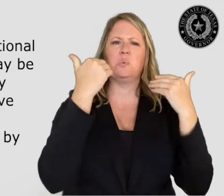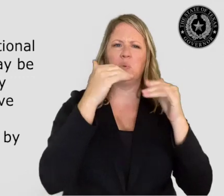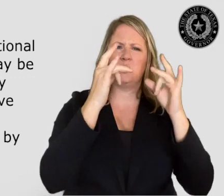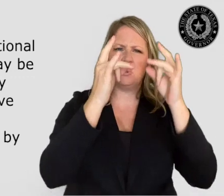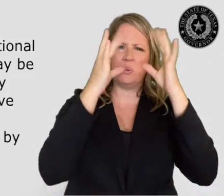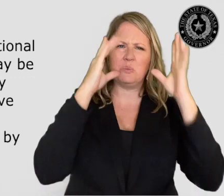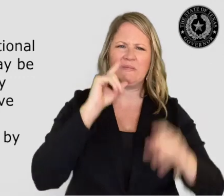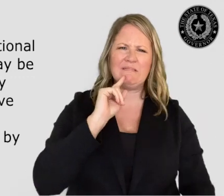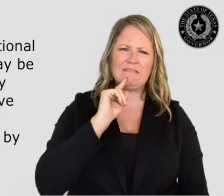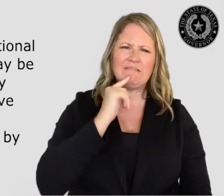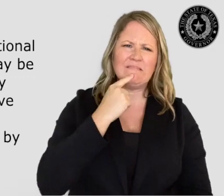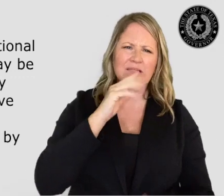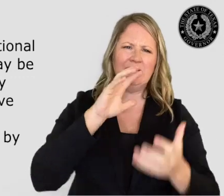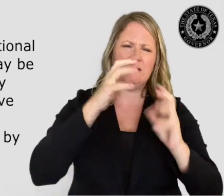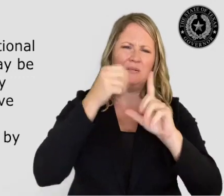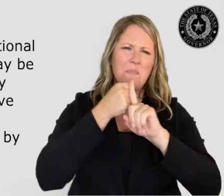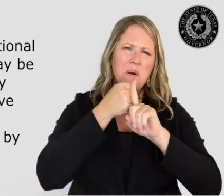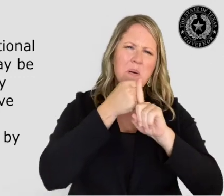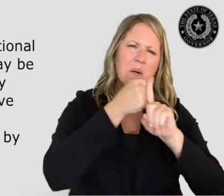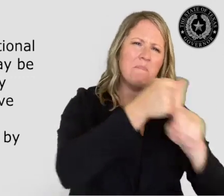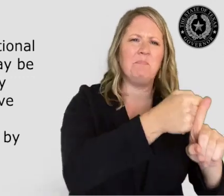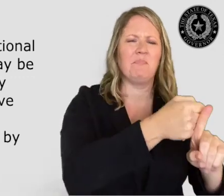or proclamations by the governor.